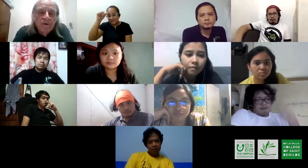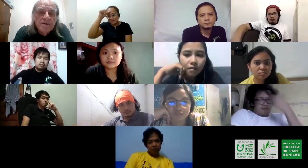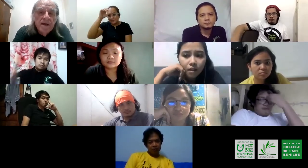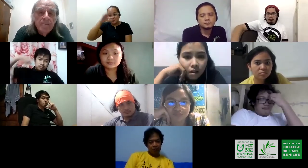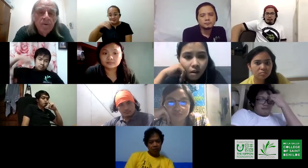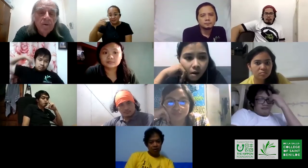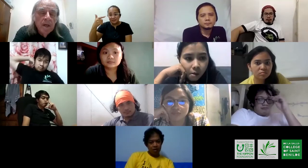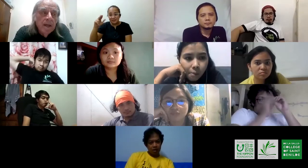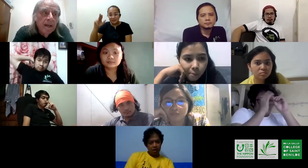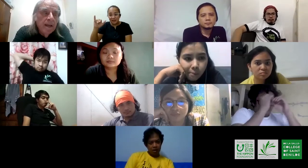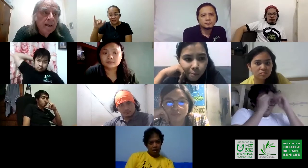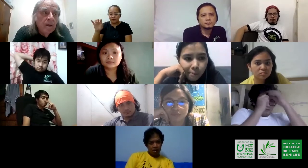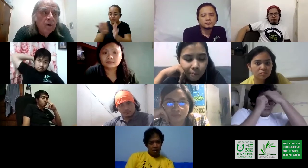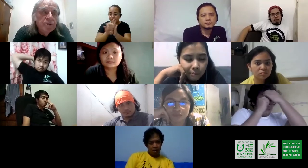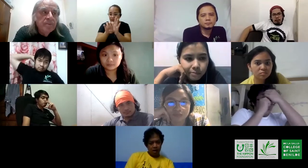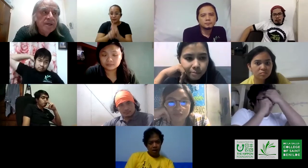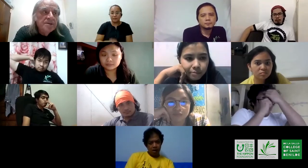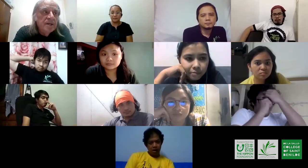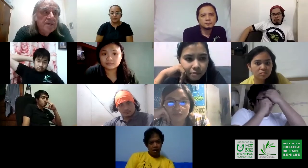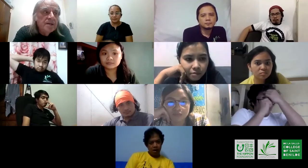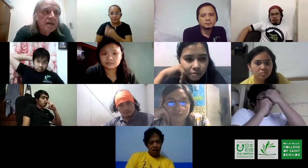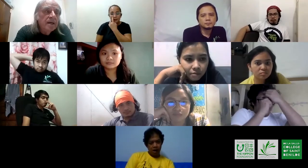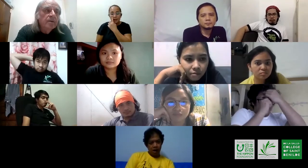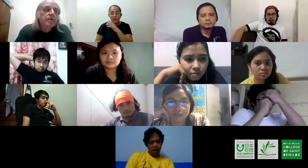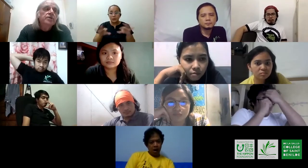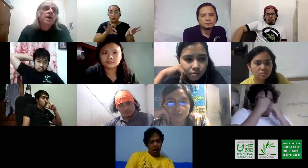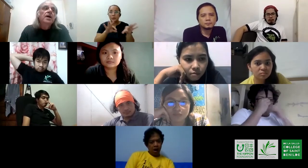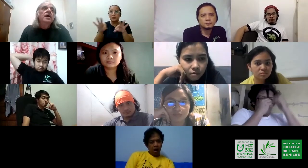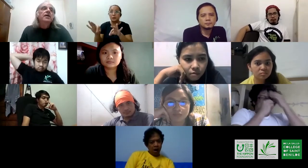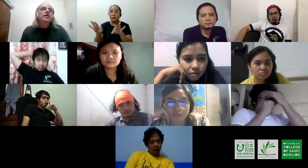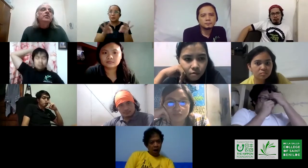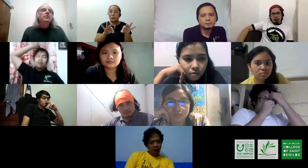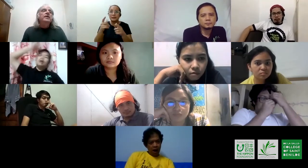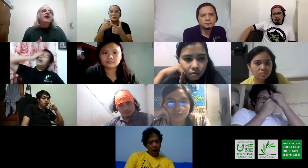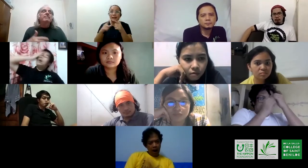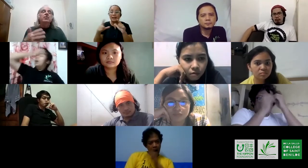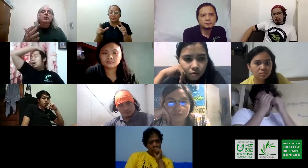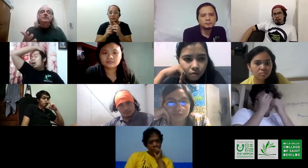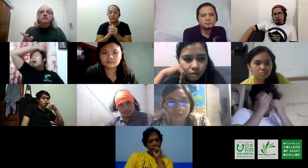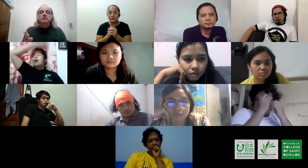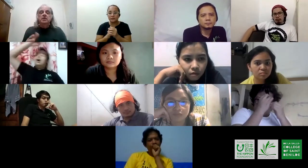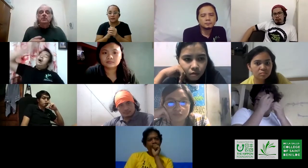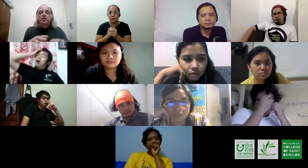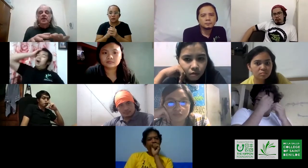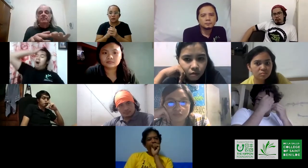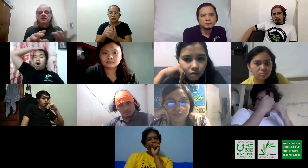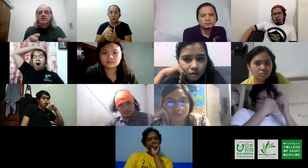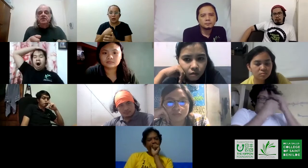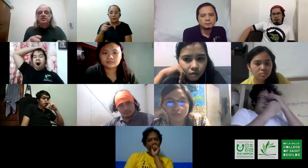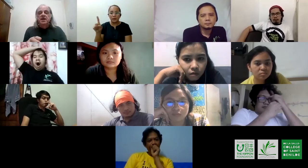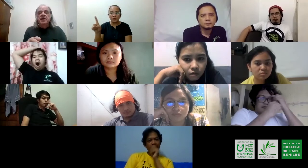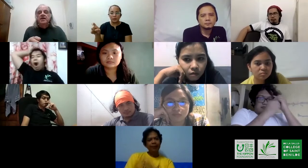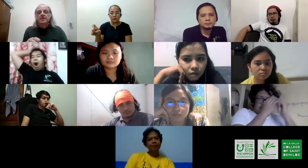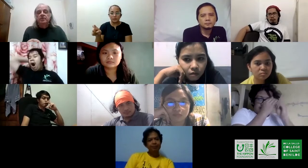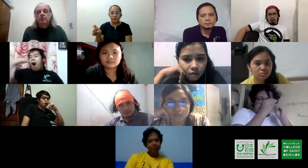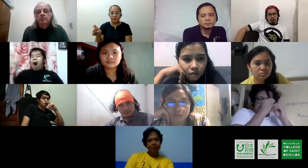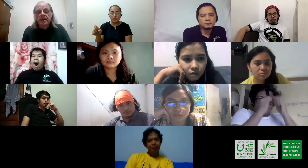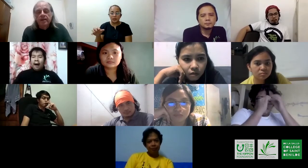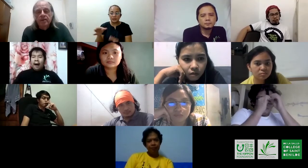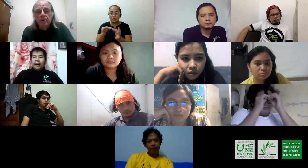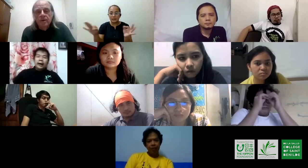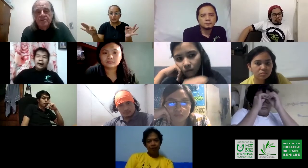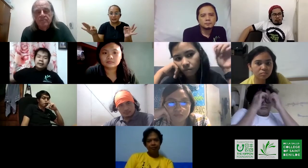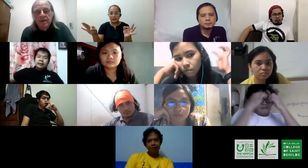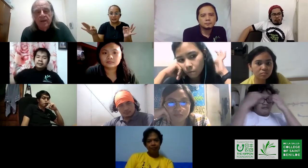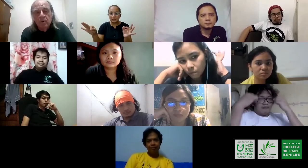So for example, in Ho Chi Minh City Sign Language, you can have a question or you can have a sentence, and then you can